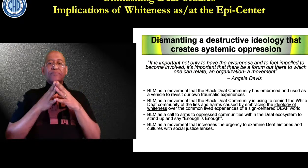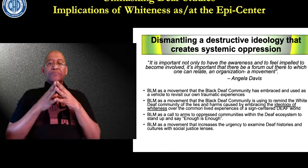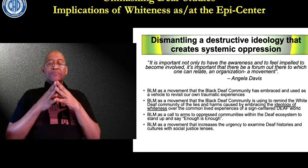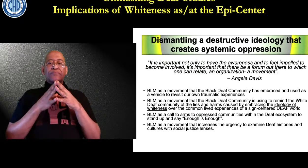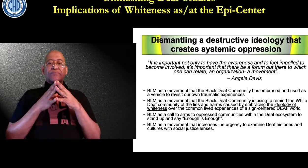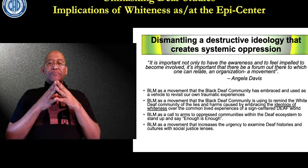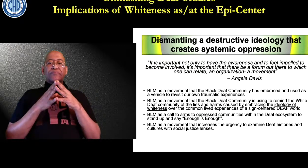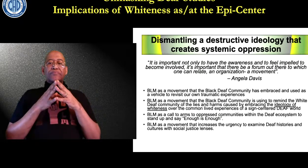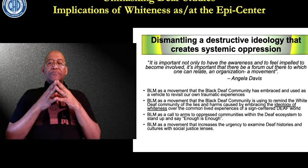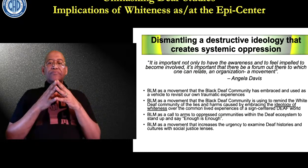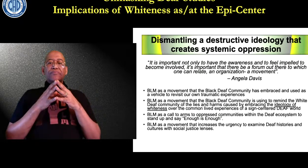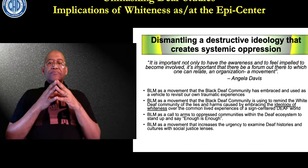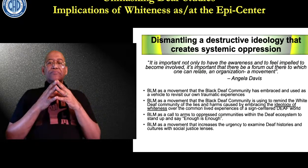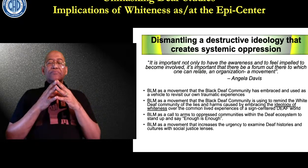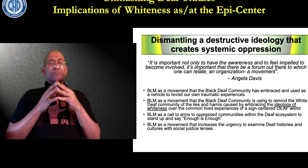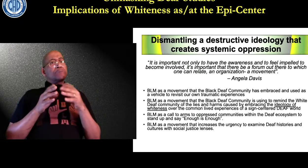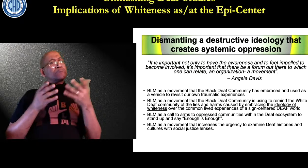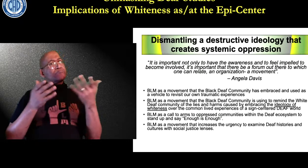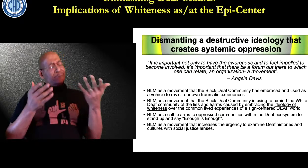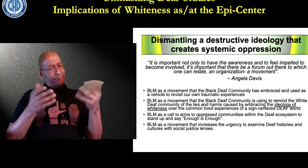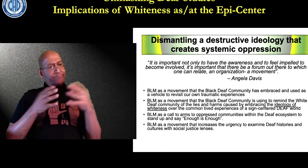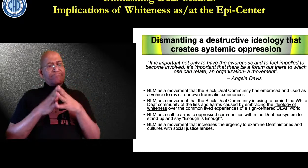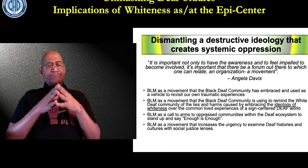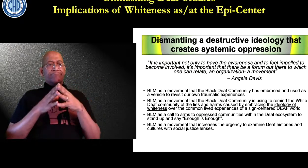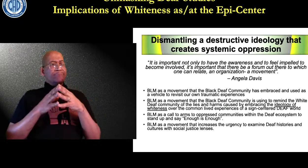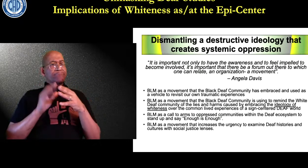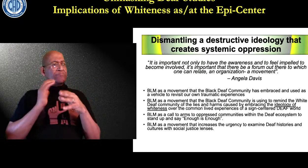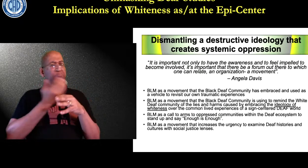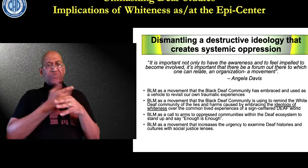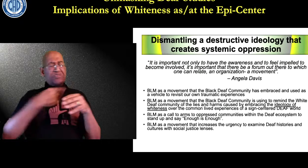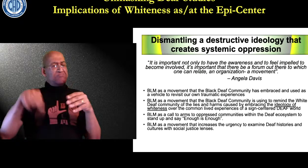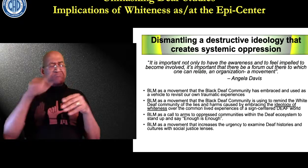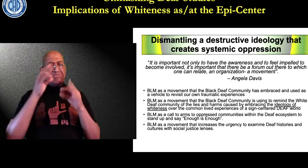And it's not necessarily welcoming us.